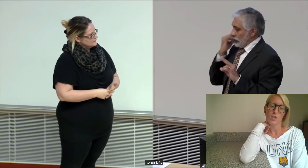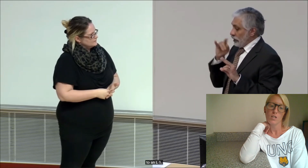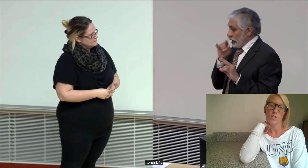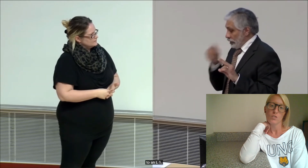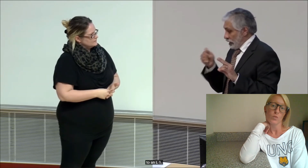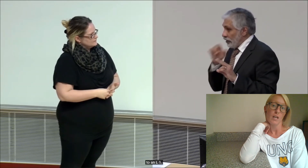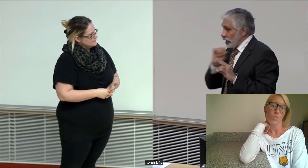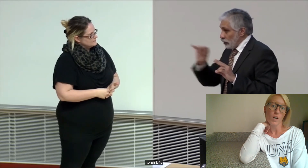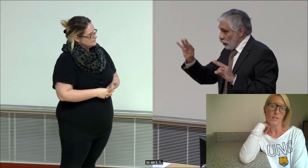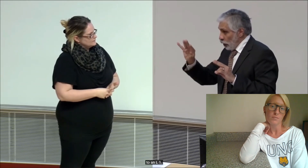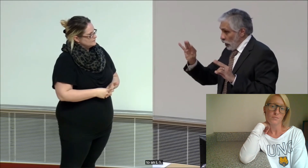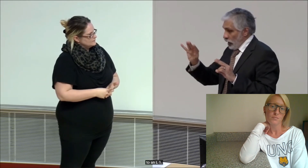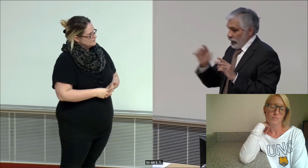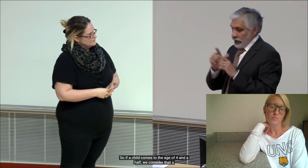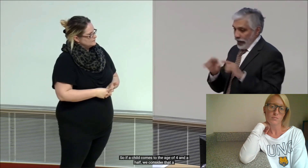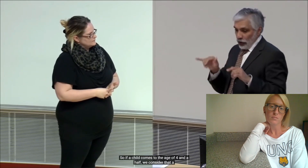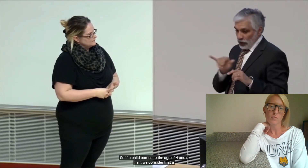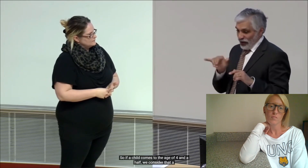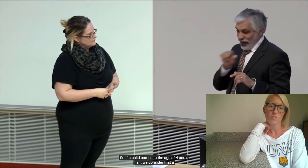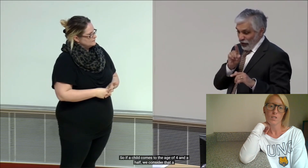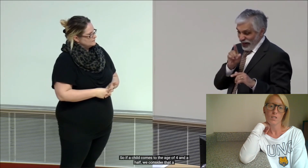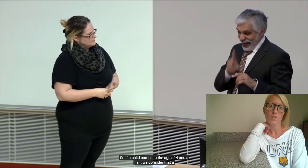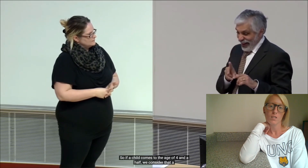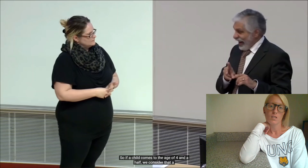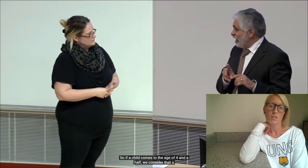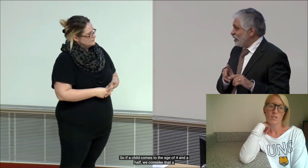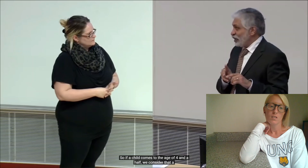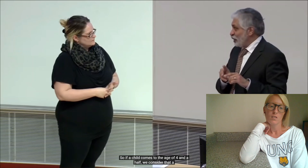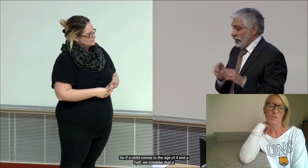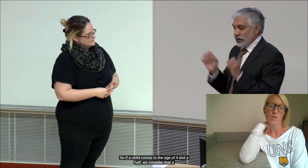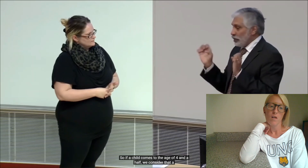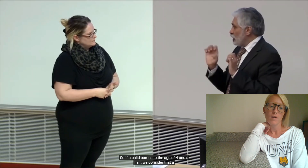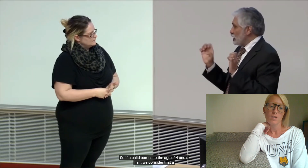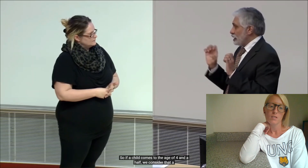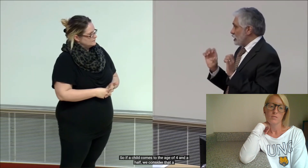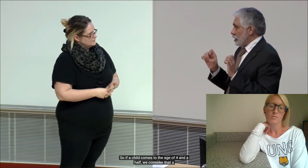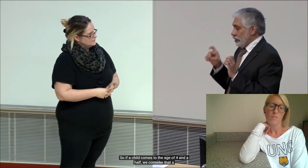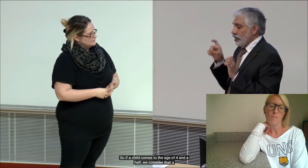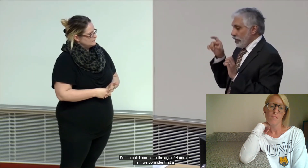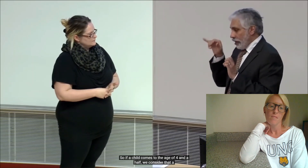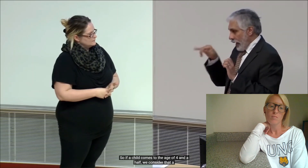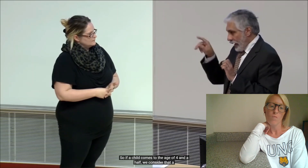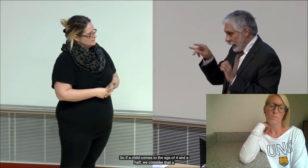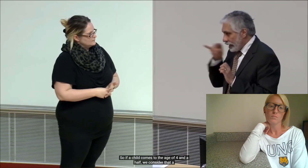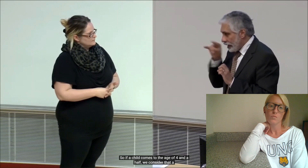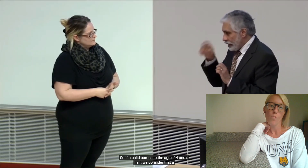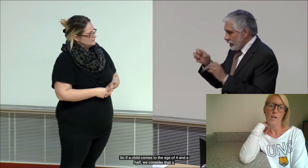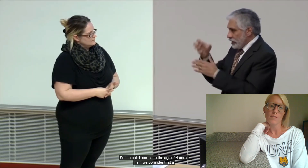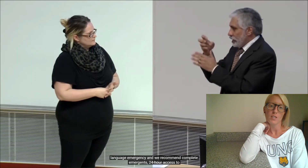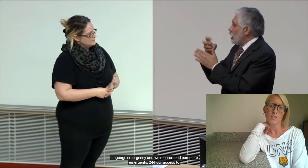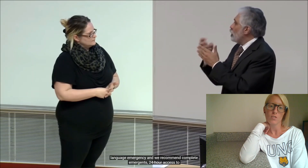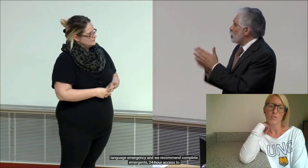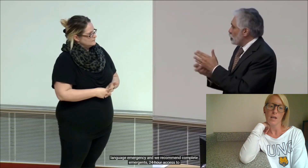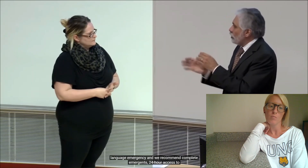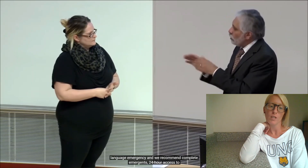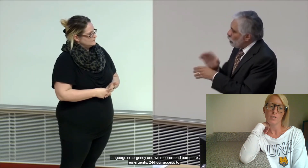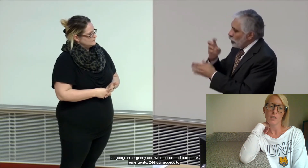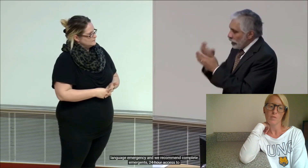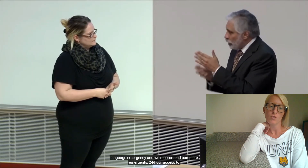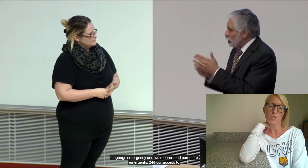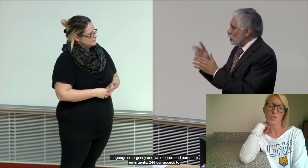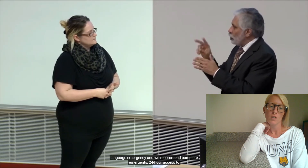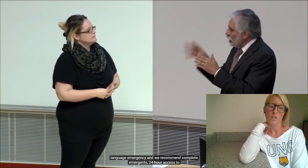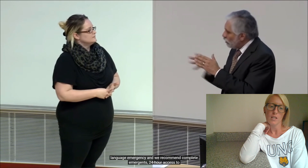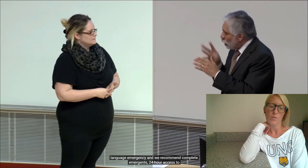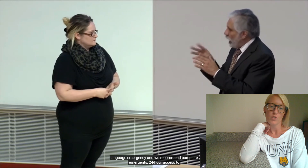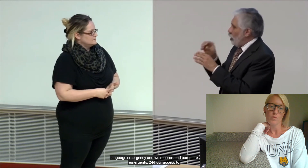language, to an L1, So if a child comes to the age of 4.5, we consider that You have to a language consider that emergency, brain